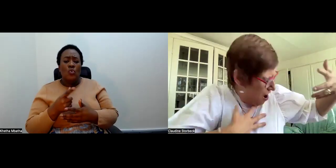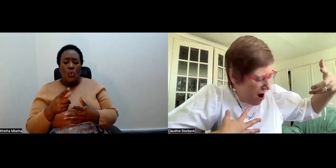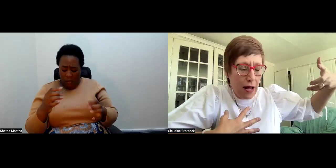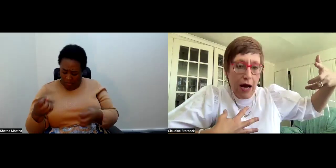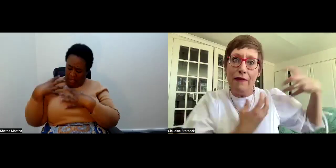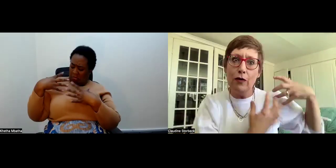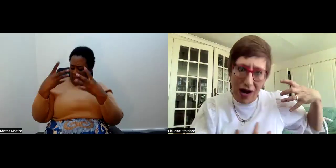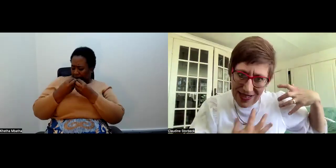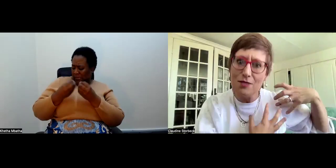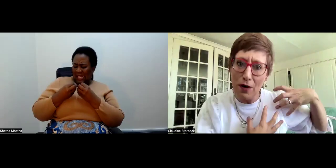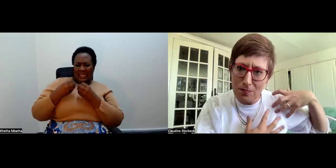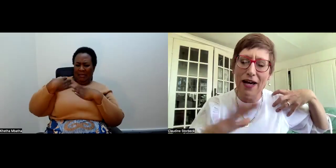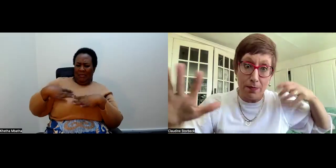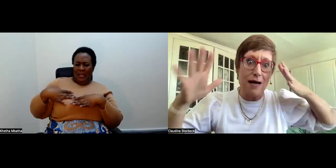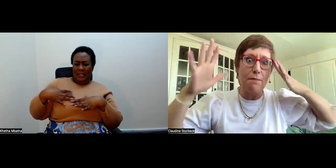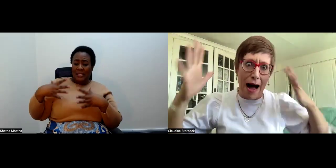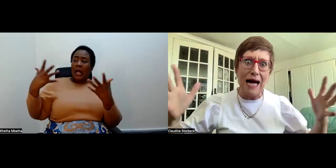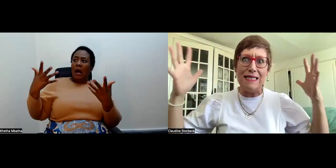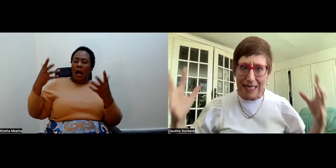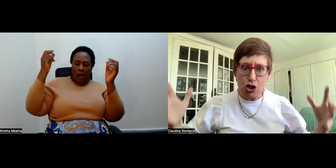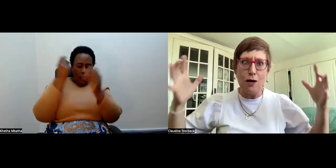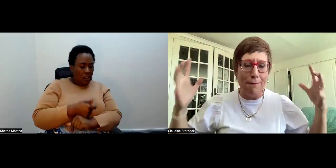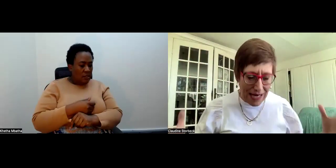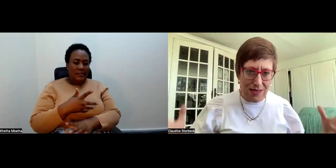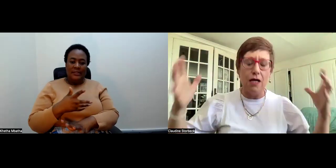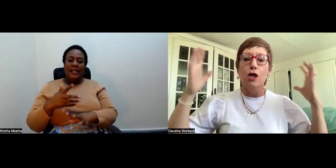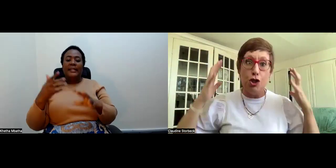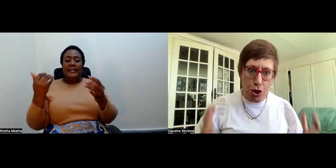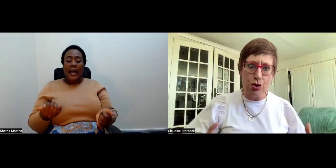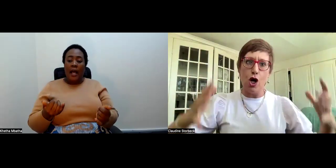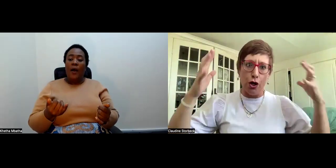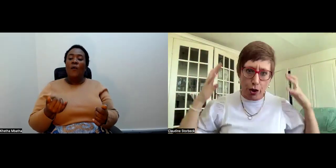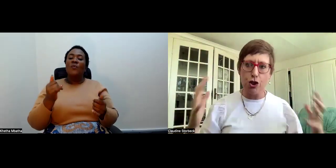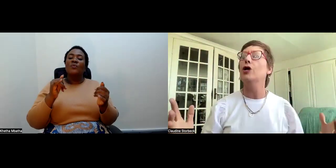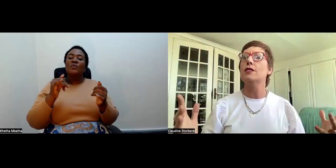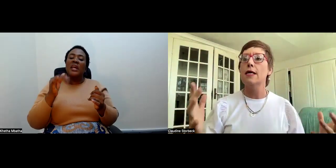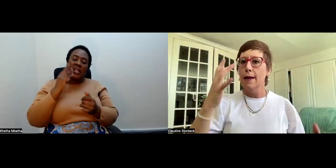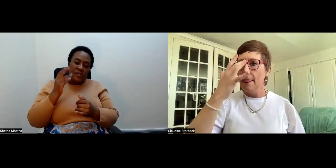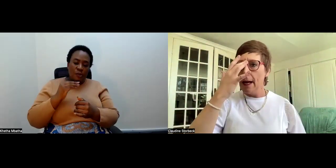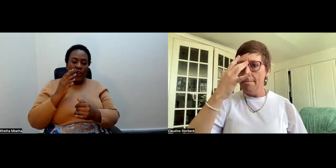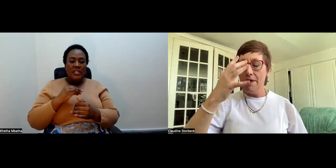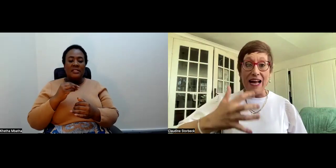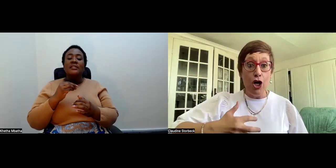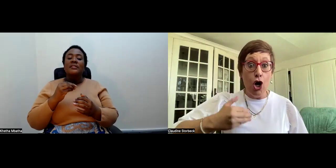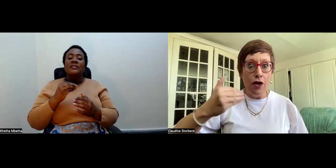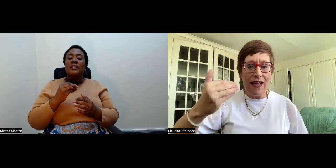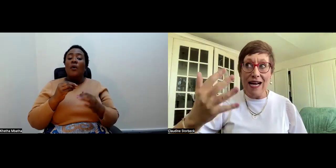shirt. Oh! And then we write an experience page about my teacher messed juice on her shirt. But they learn that